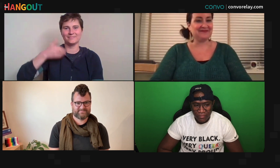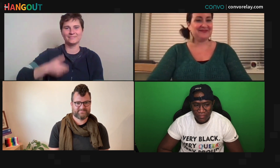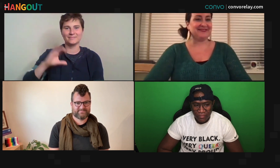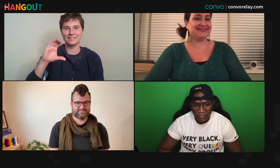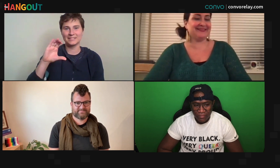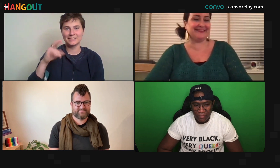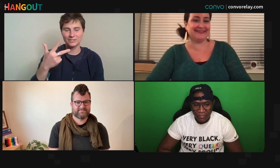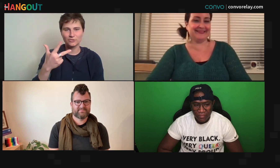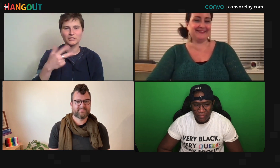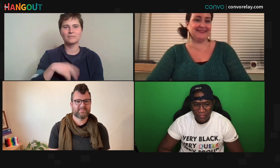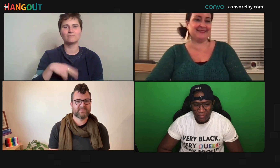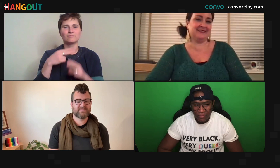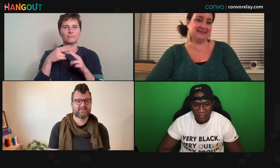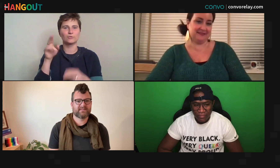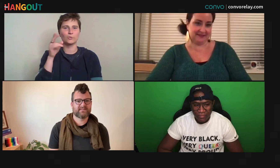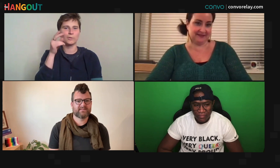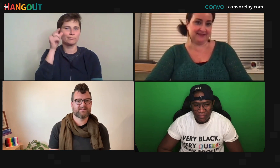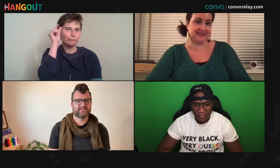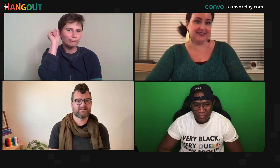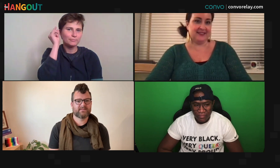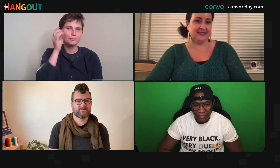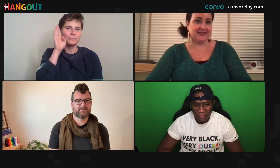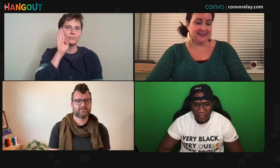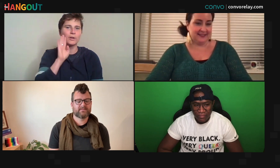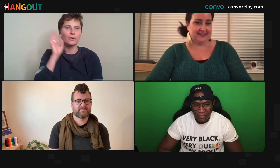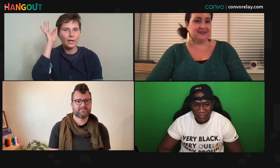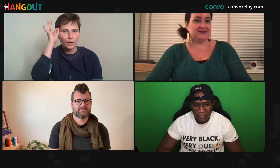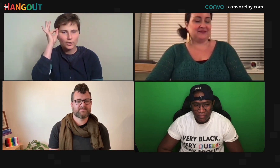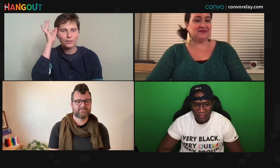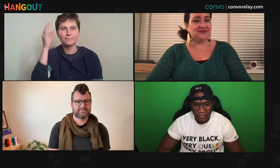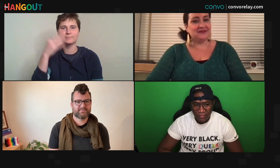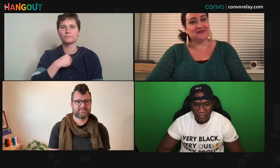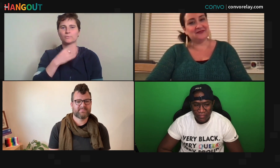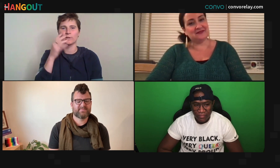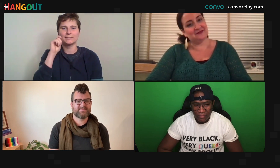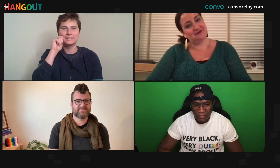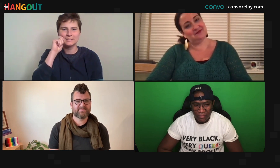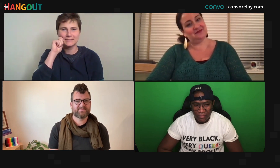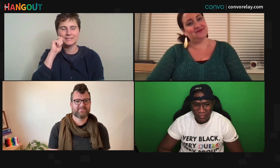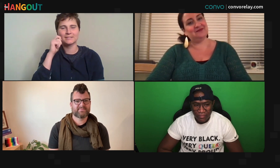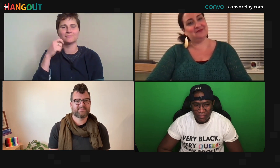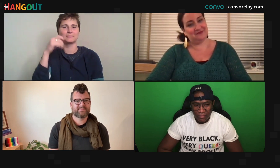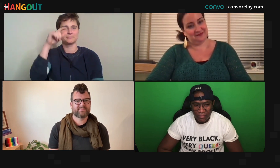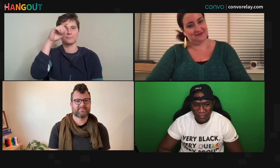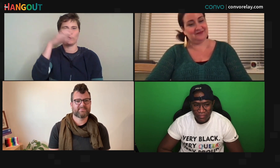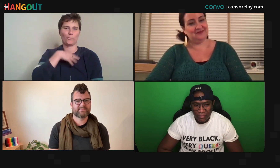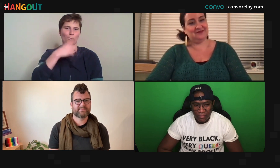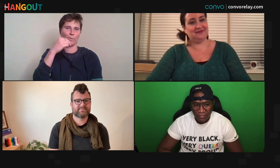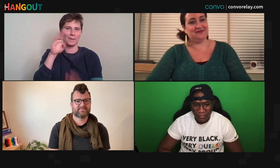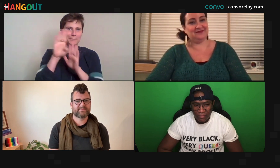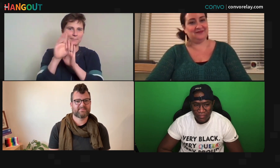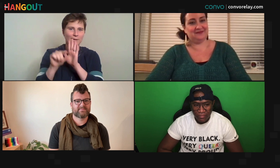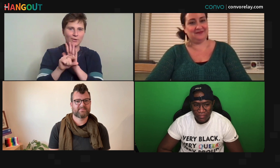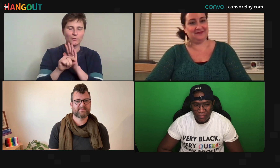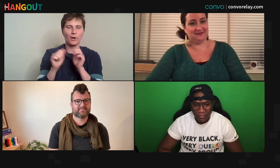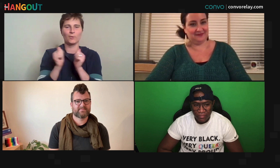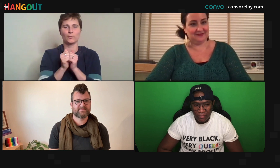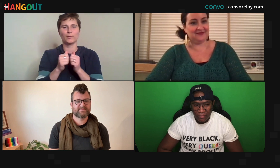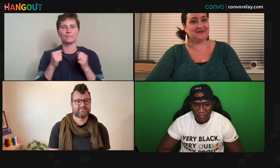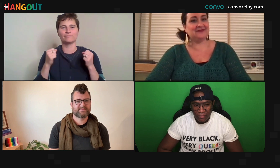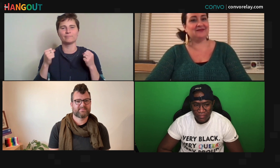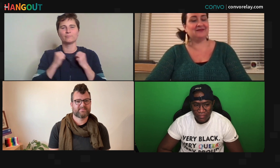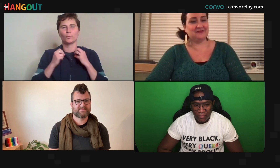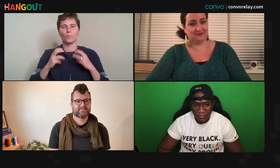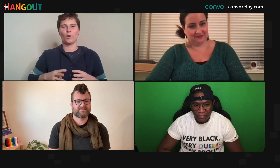over to C3. Hi, I'm C3. I have short brown hair, white skin,